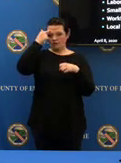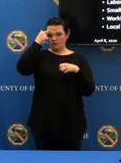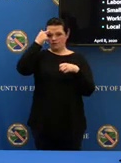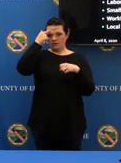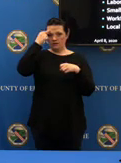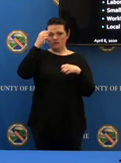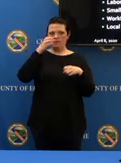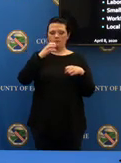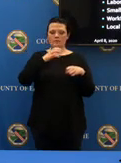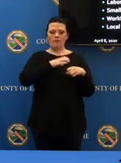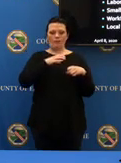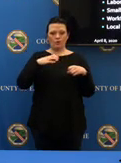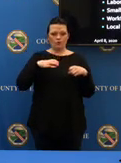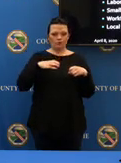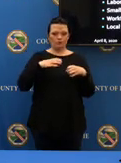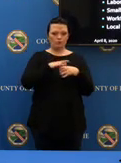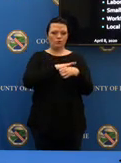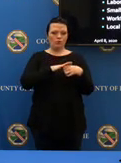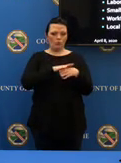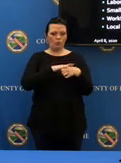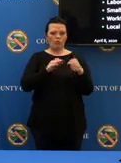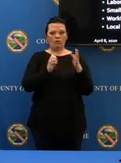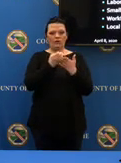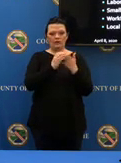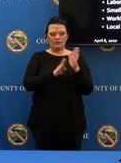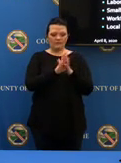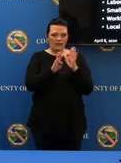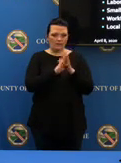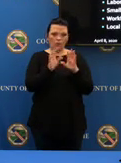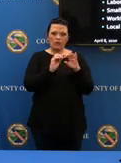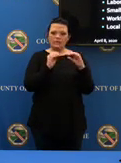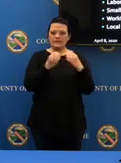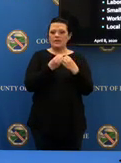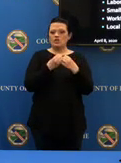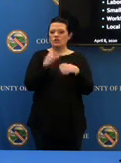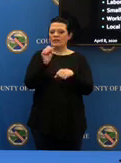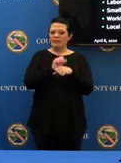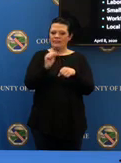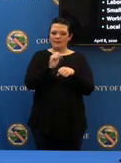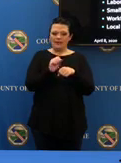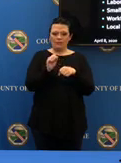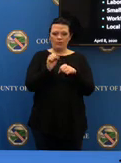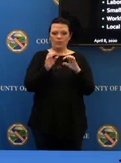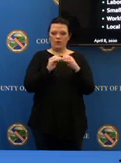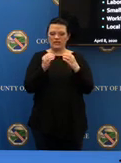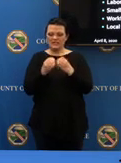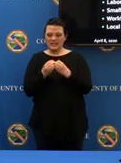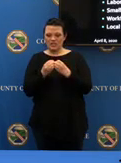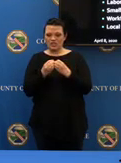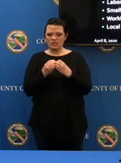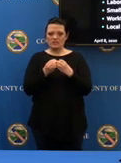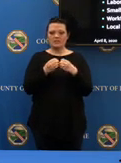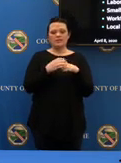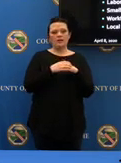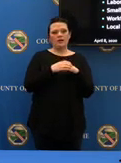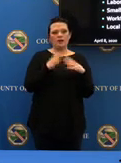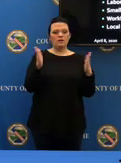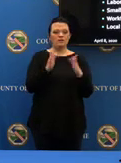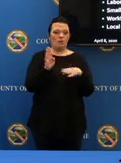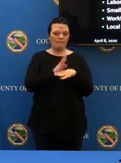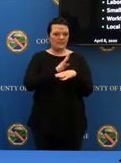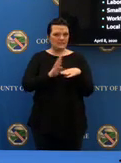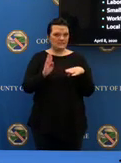chambers of commerce, local and regional economic development organizations, those in organized labor,